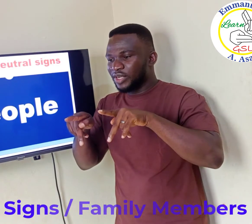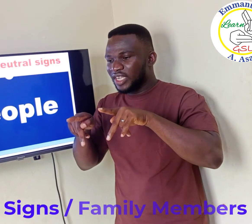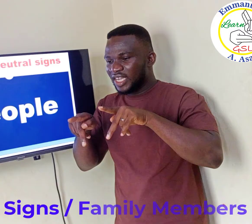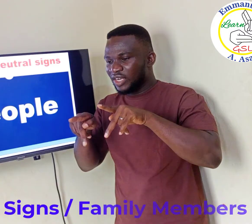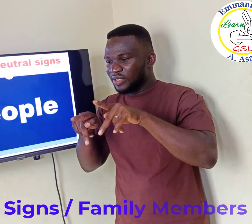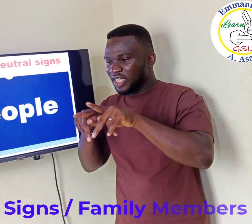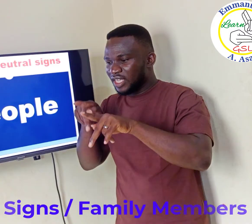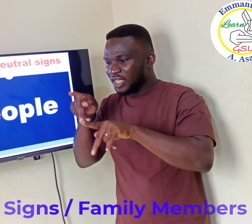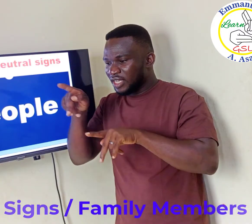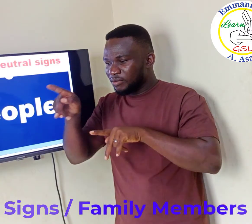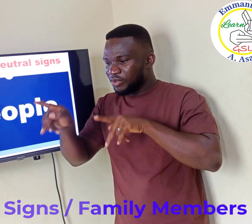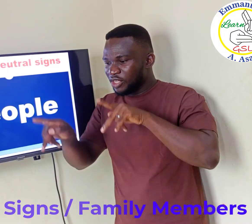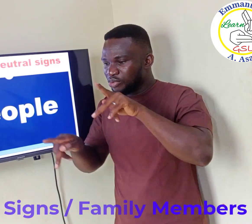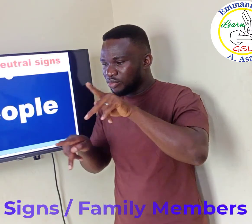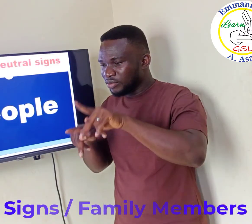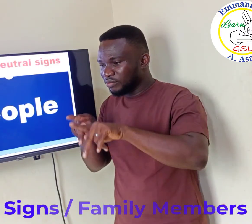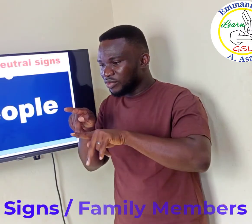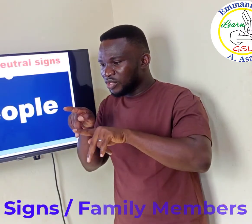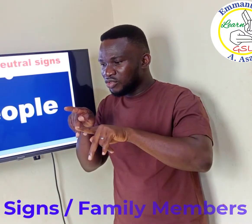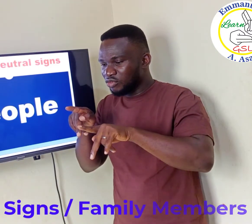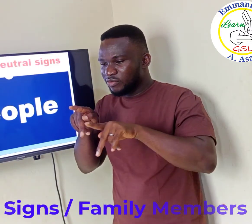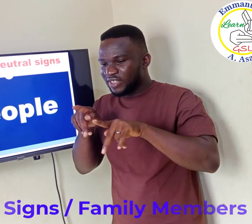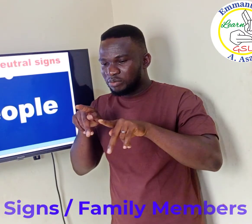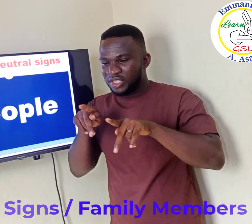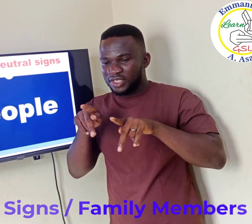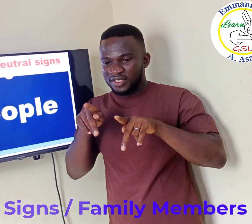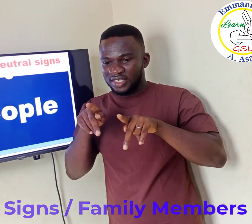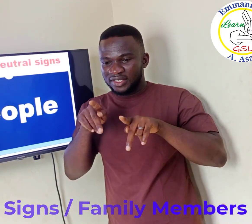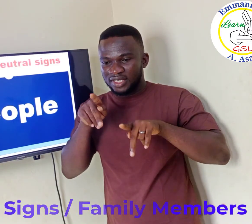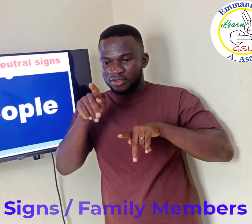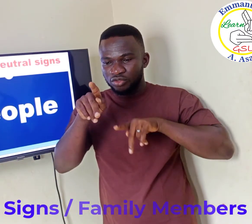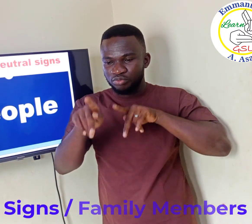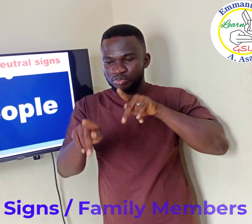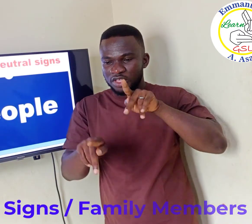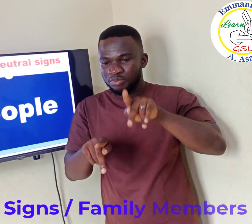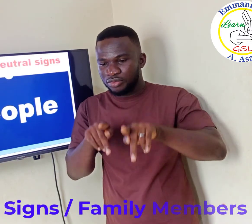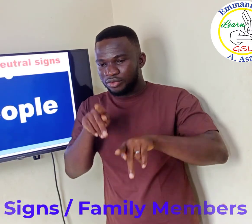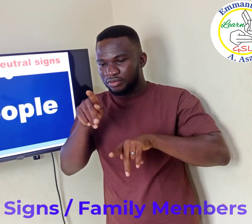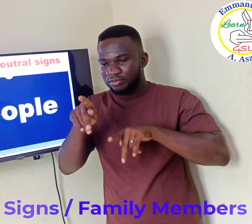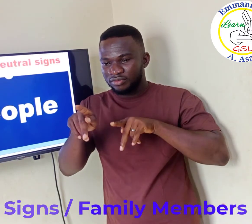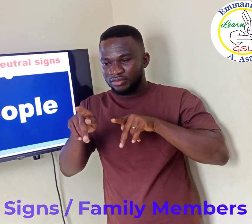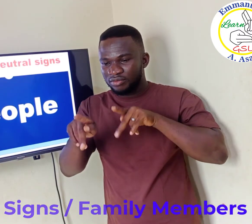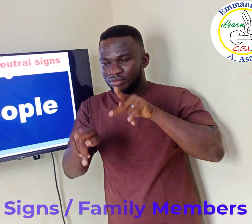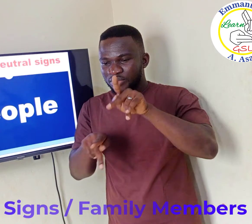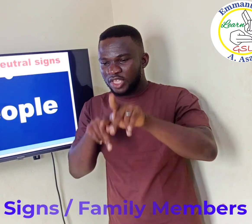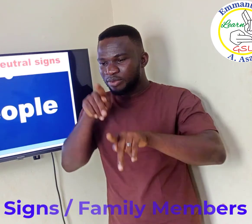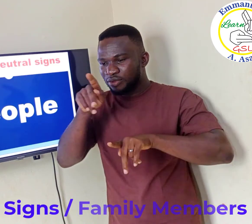way and you say people. You move the P's in a circle, so people, people.